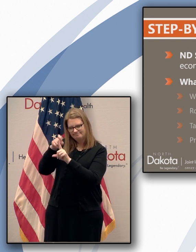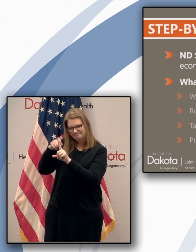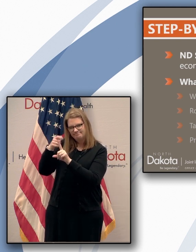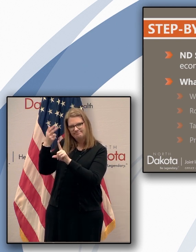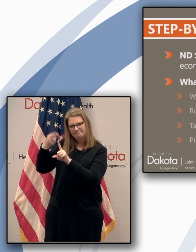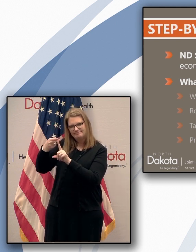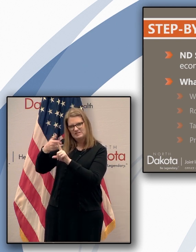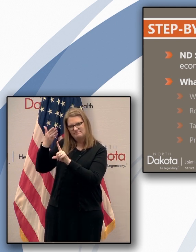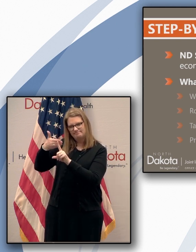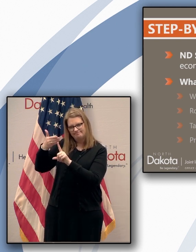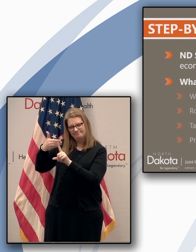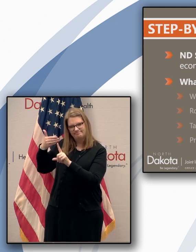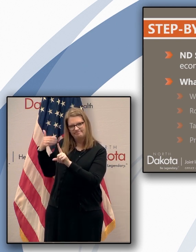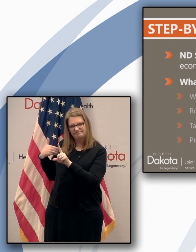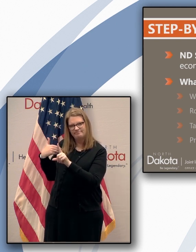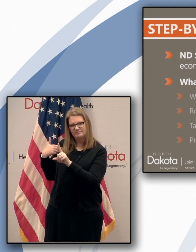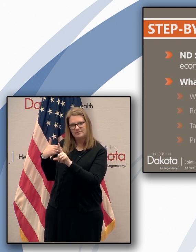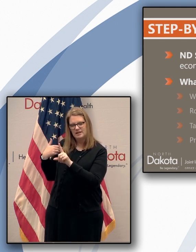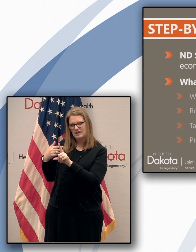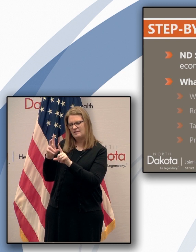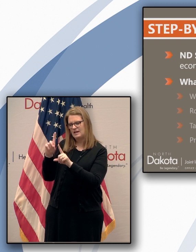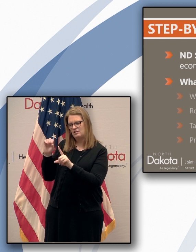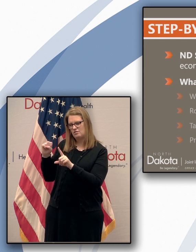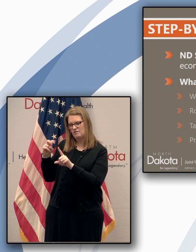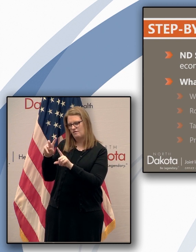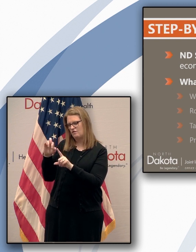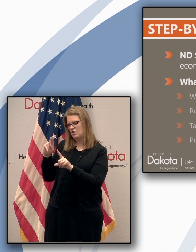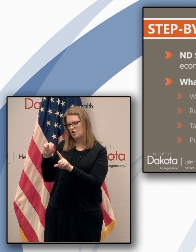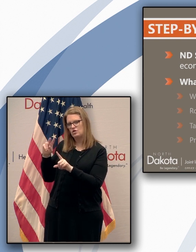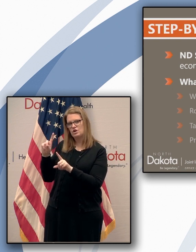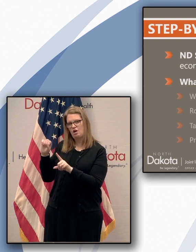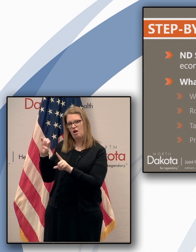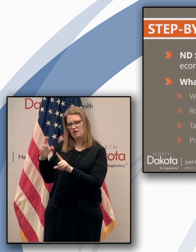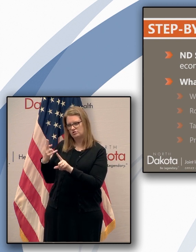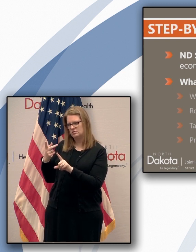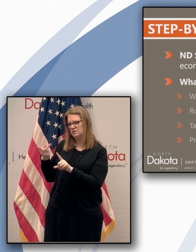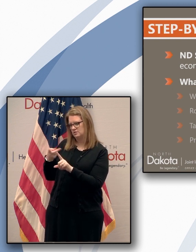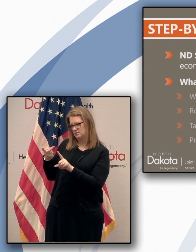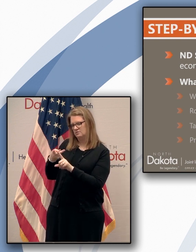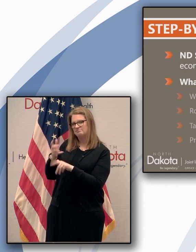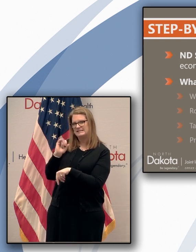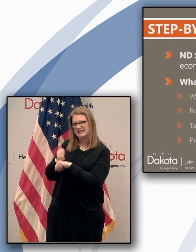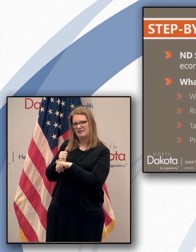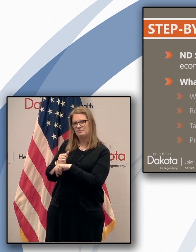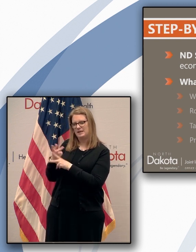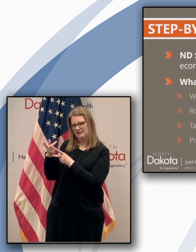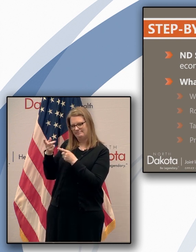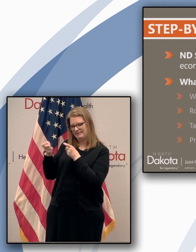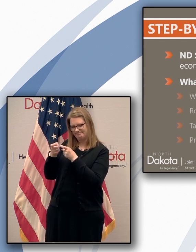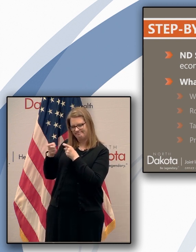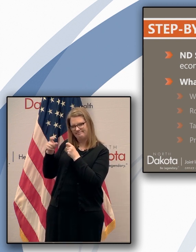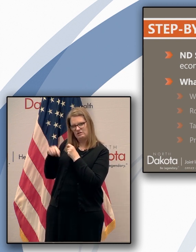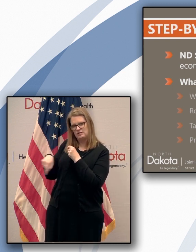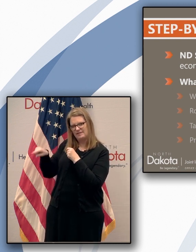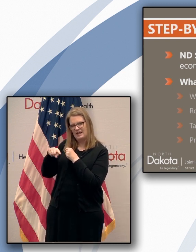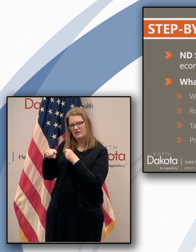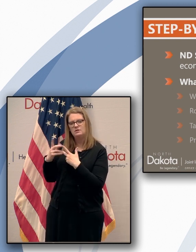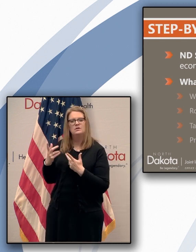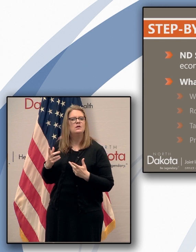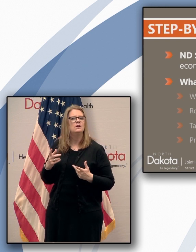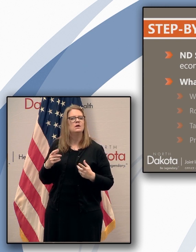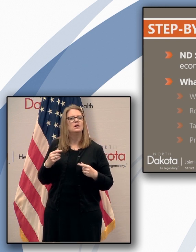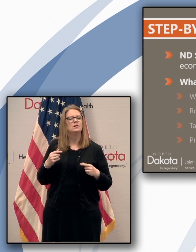lead that. We're very excited to have both of them in place. And the